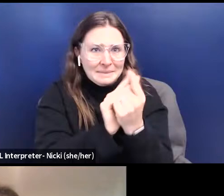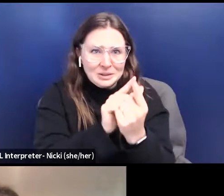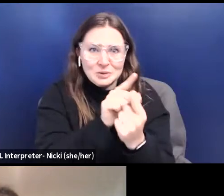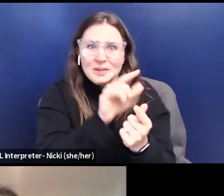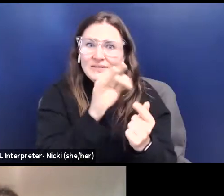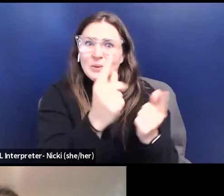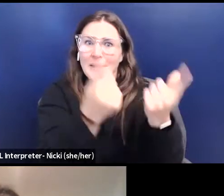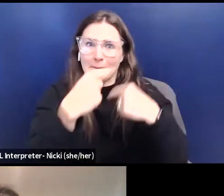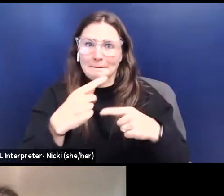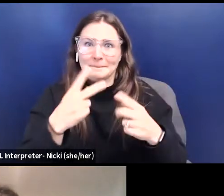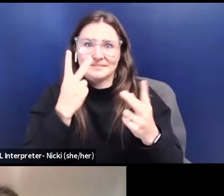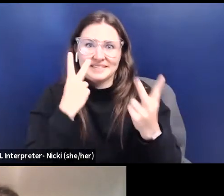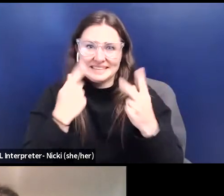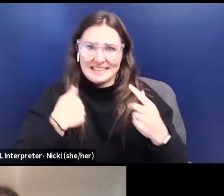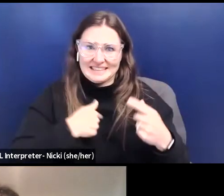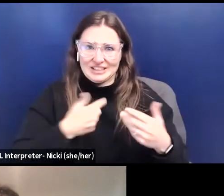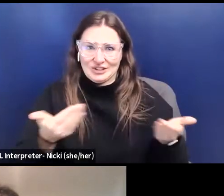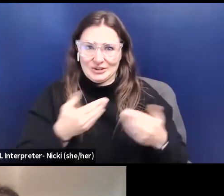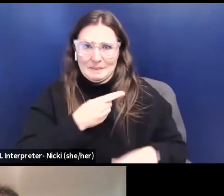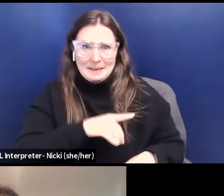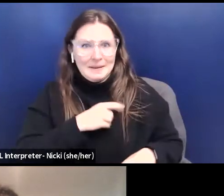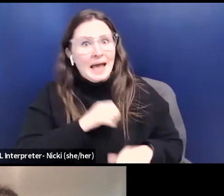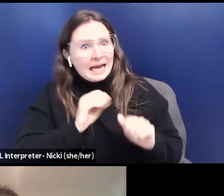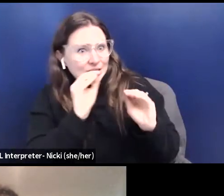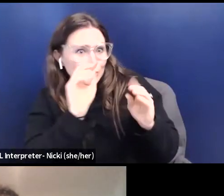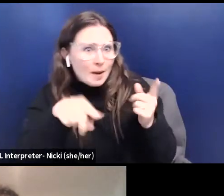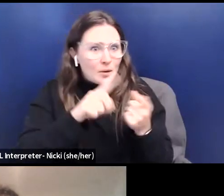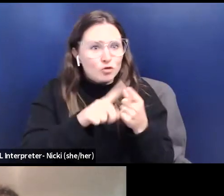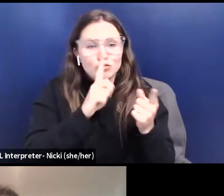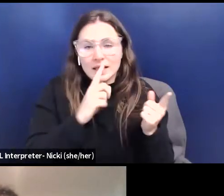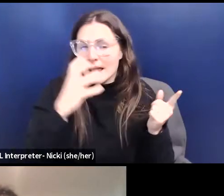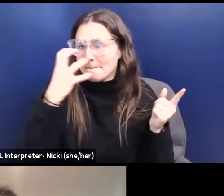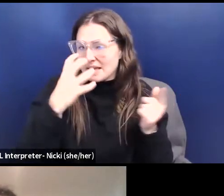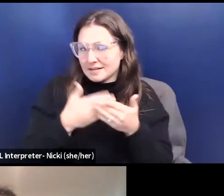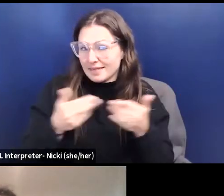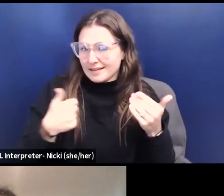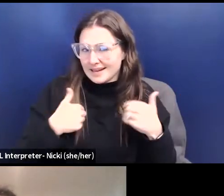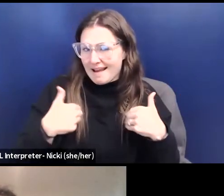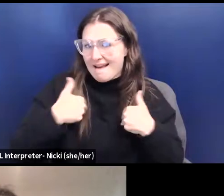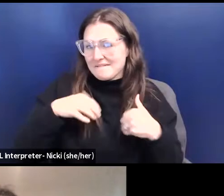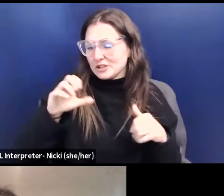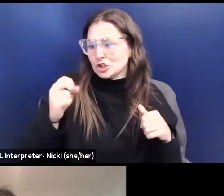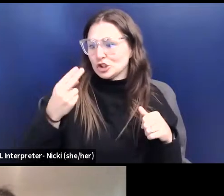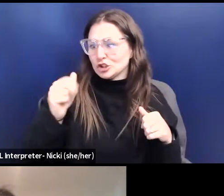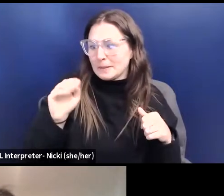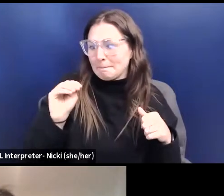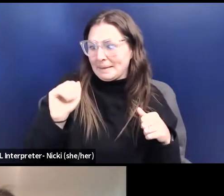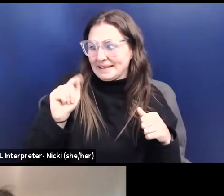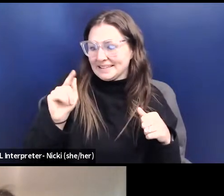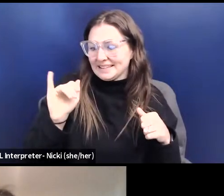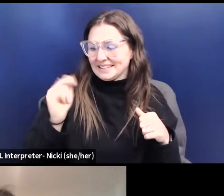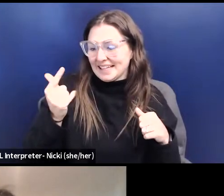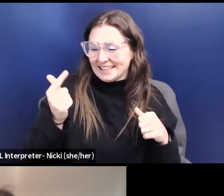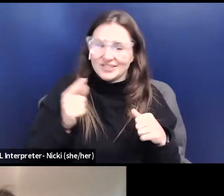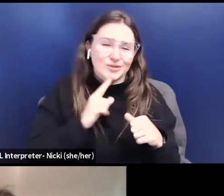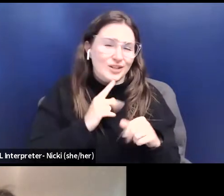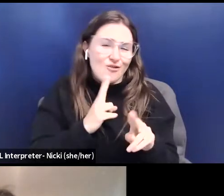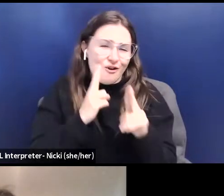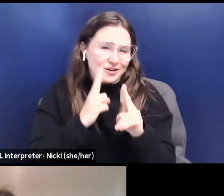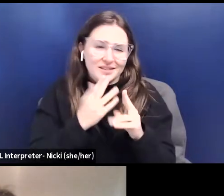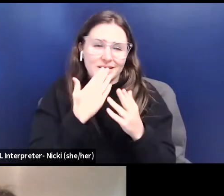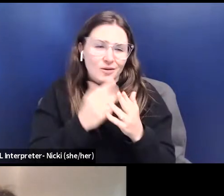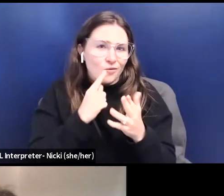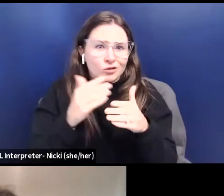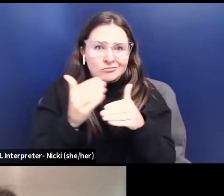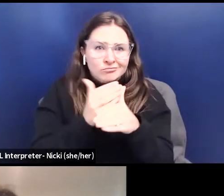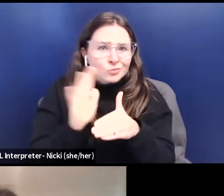because, then I can teach you all about the amazing phrase I have. But I'm so honored. Thank you for sharing your beautiful story.